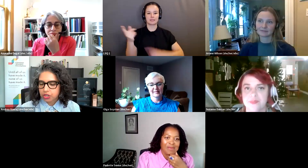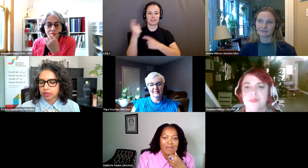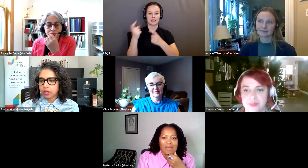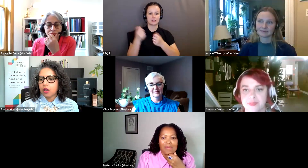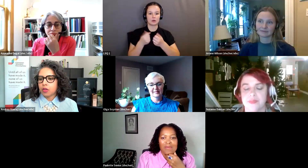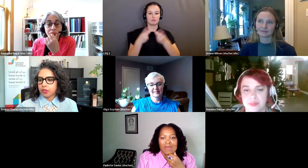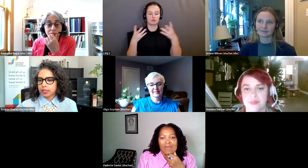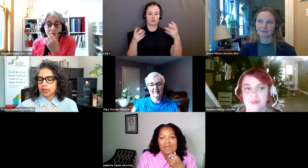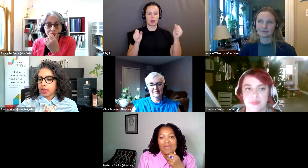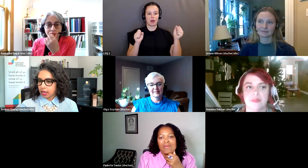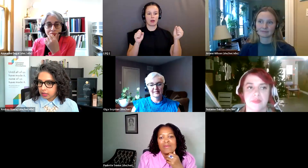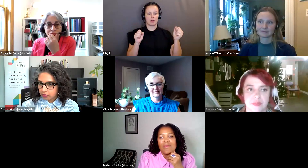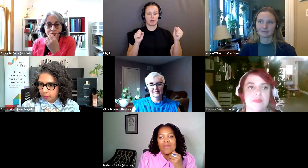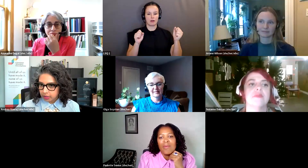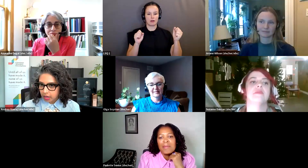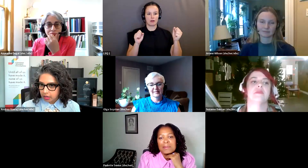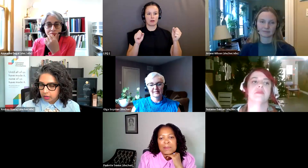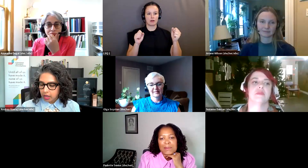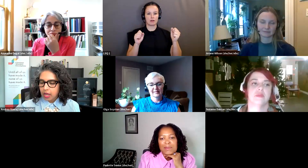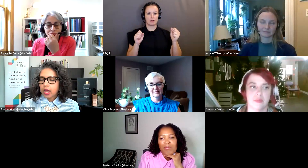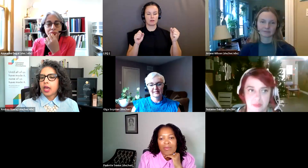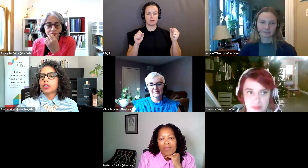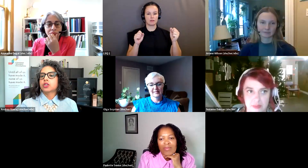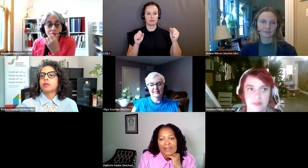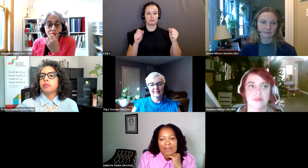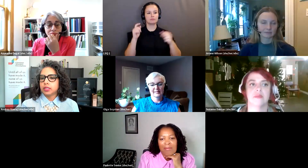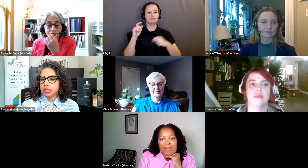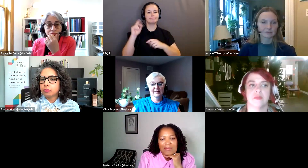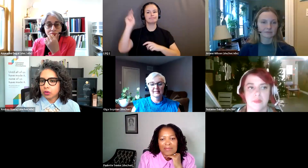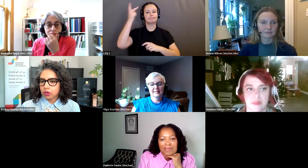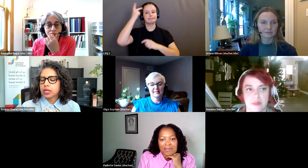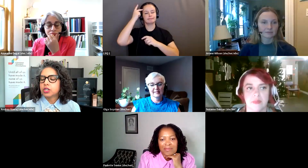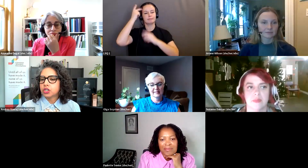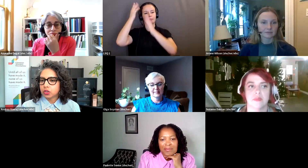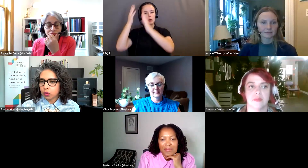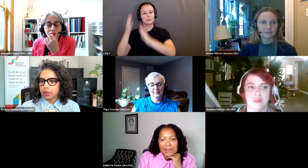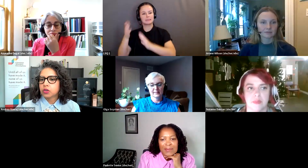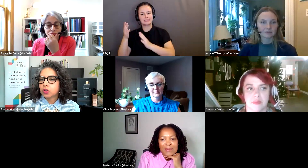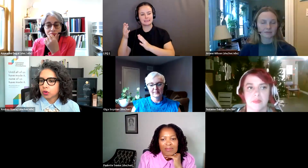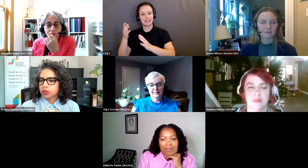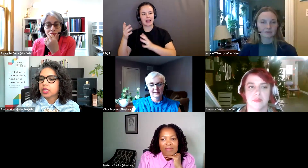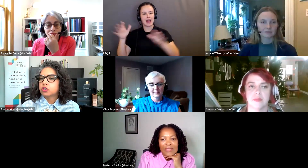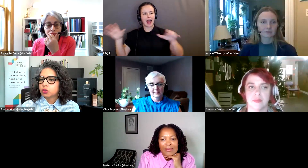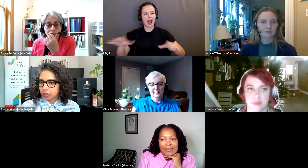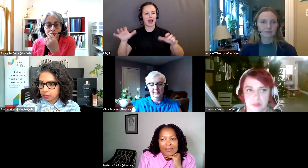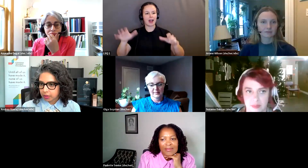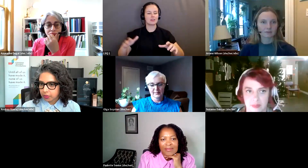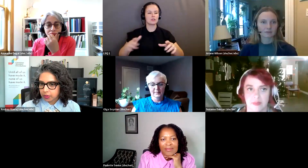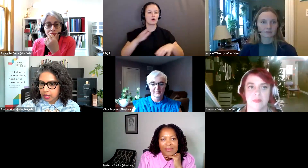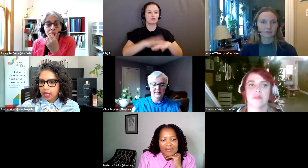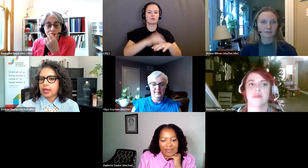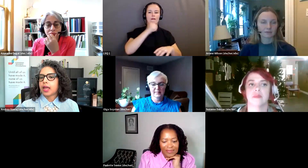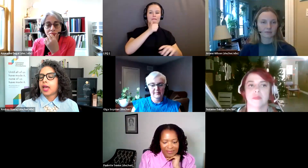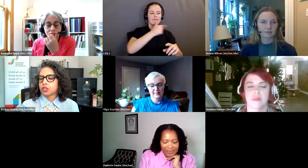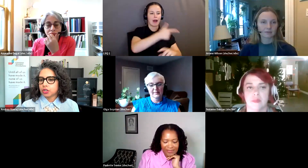or action on things like ending femicide, action on missing and murdered Indigenous women, girls, and Two-Spirit